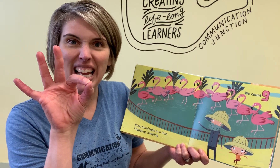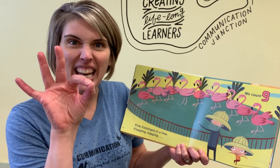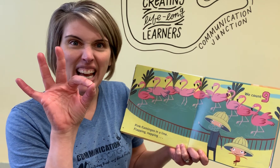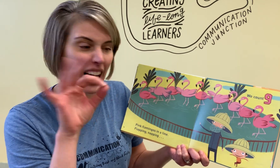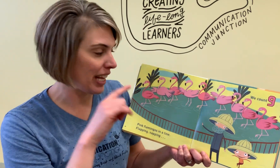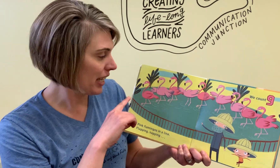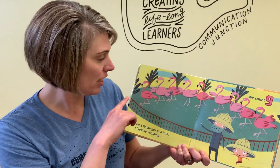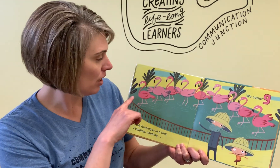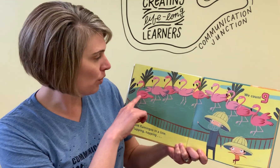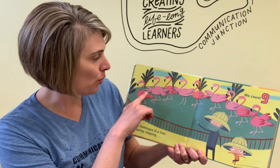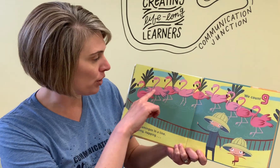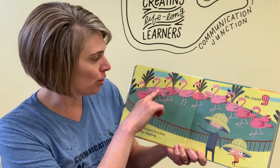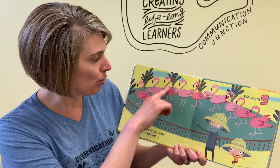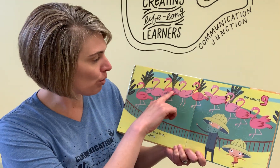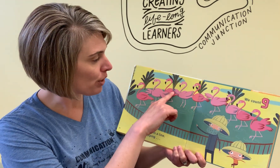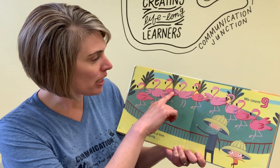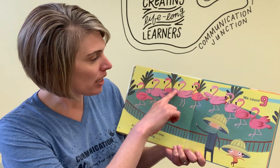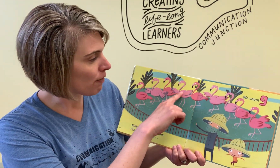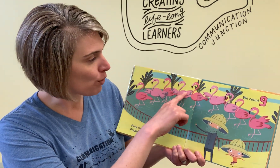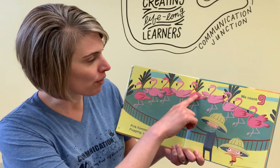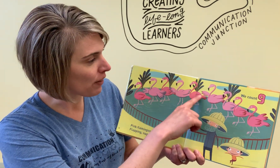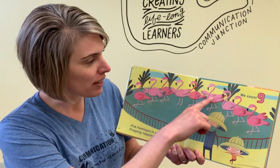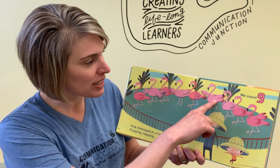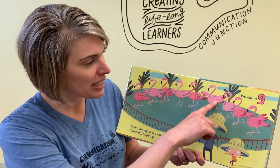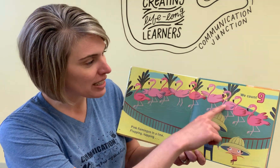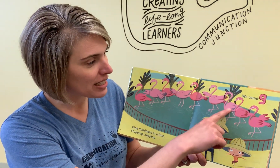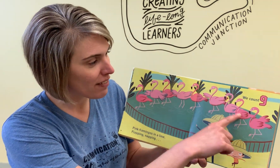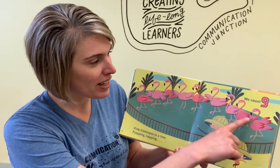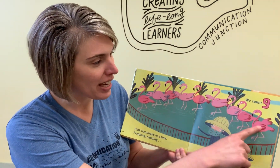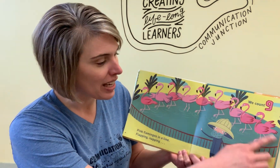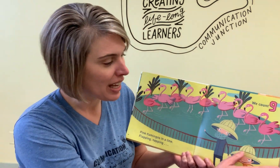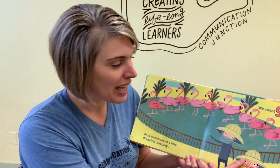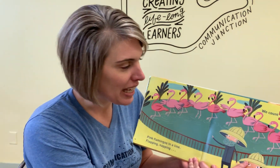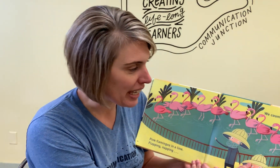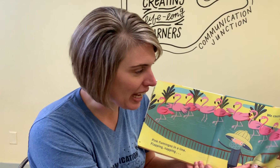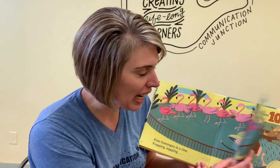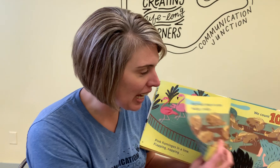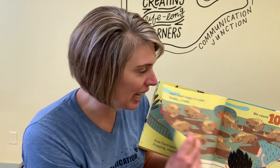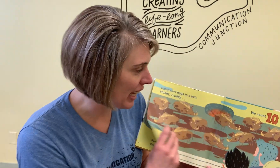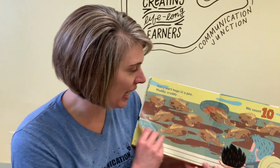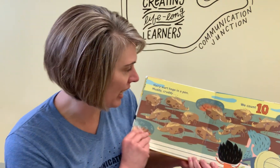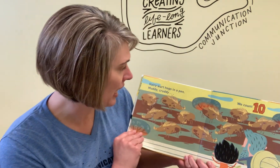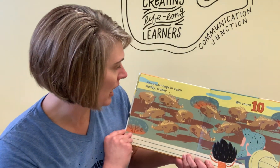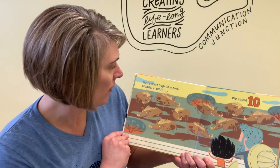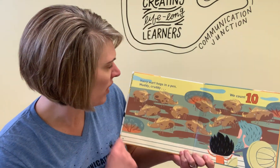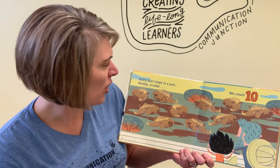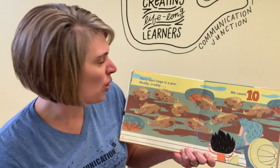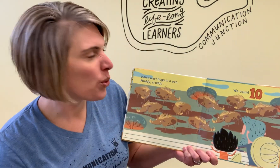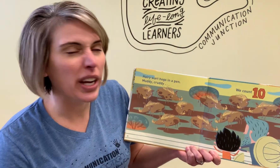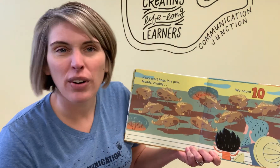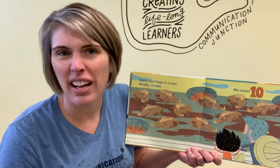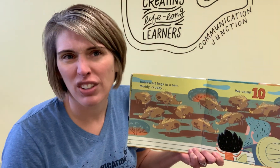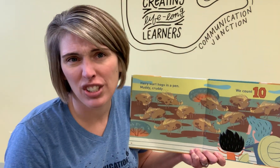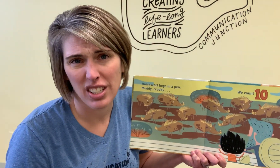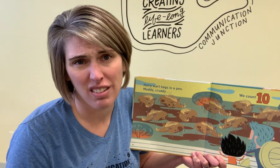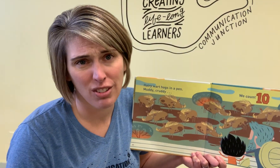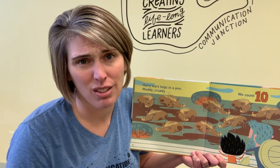9. 1, 2, 3, 4, 5, 6, 7, 8, 9. Ooh, I don't have a good sign for this